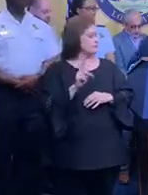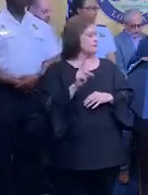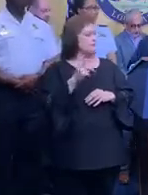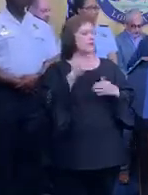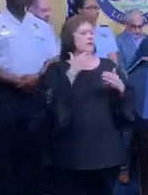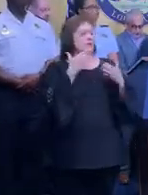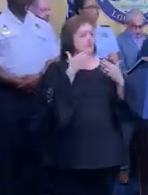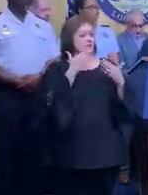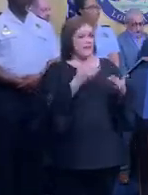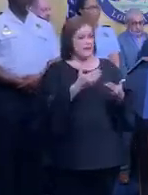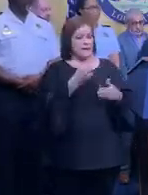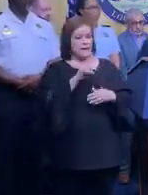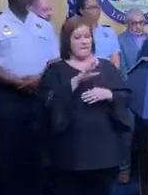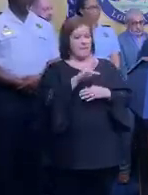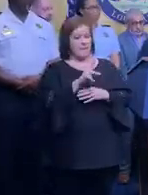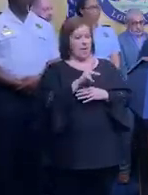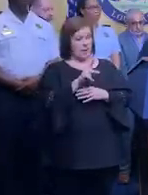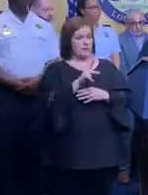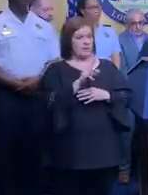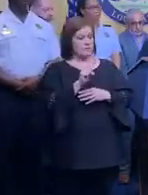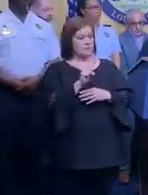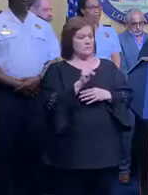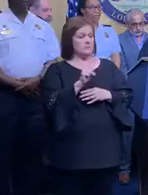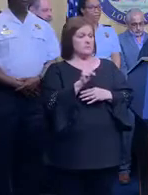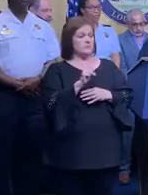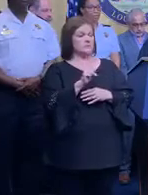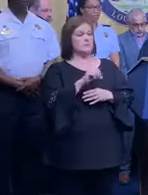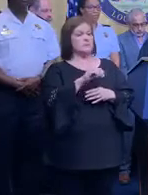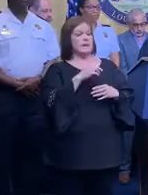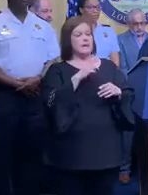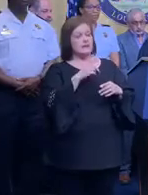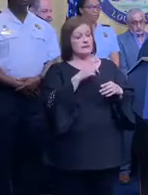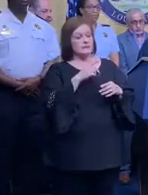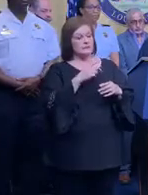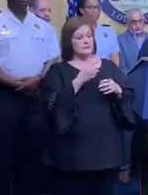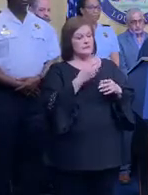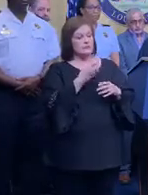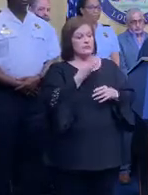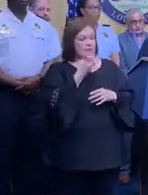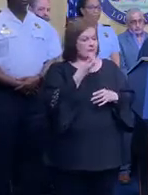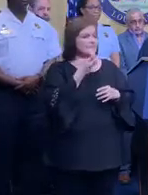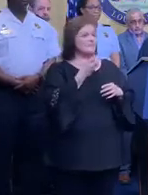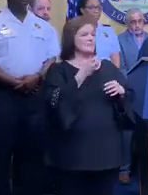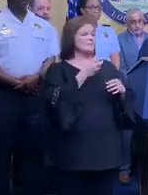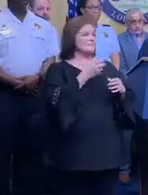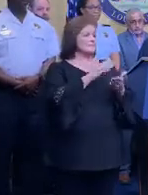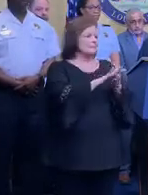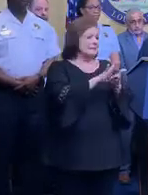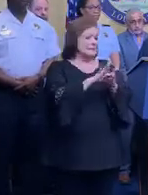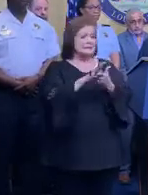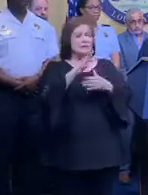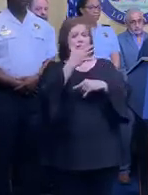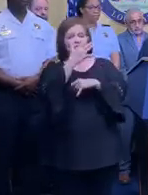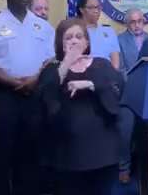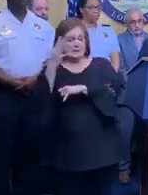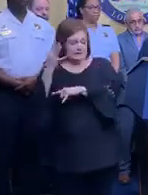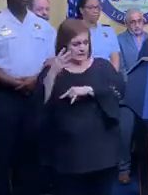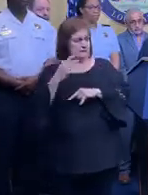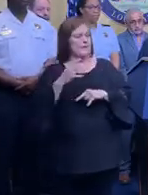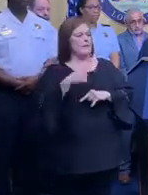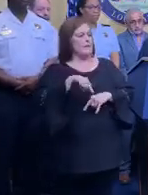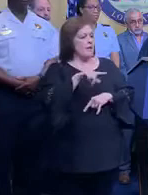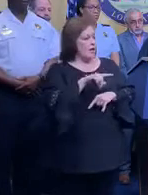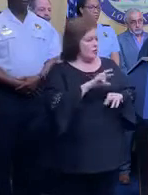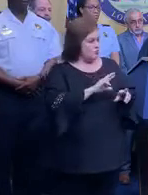Good afternoon. Parks and Parkways forestry crews and cross-trained ground maintenance crews have been working tree emergencies already